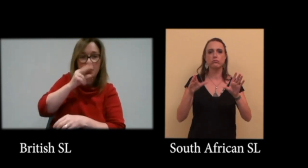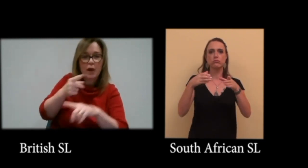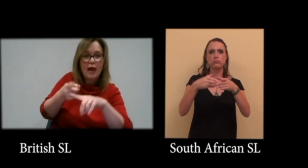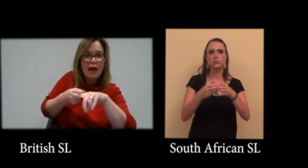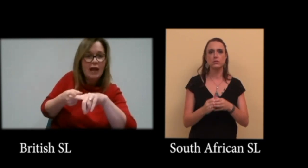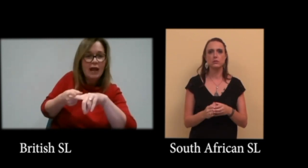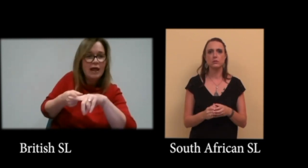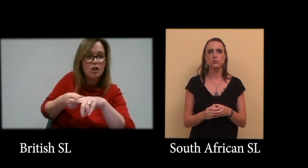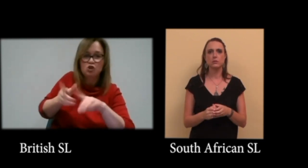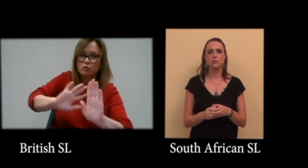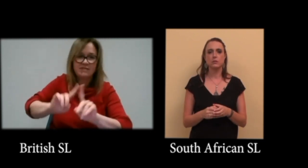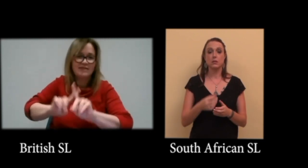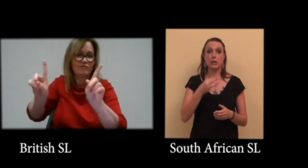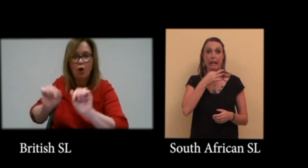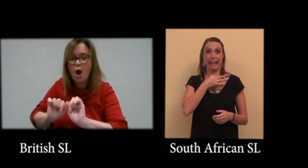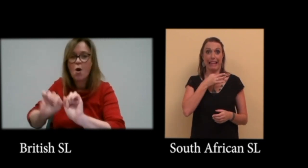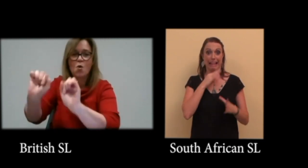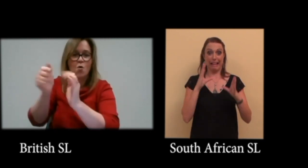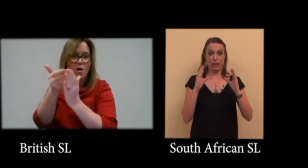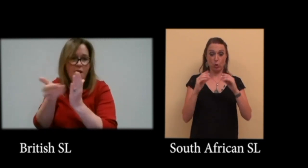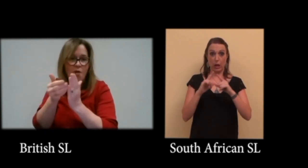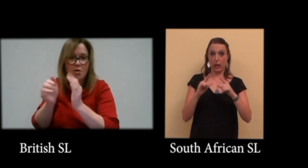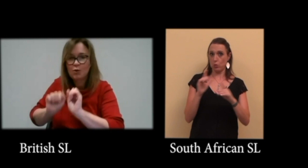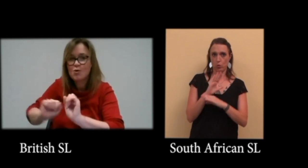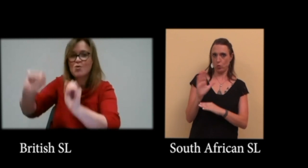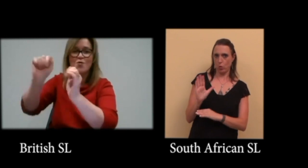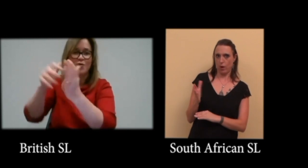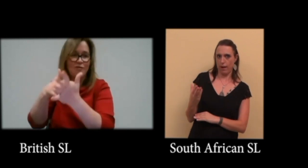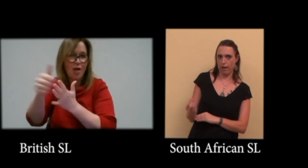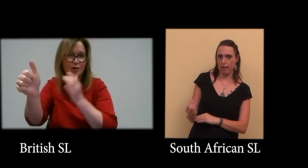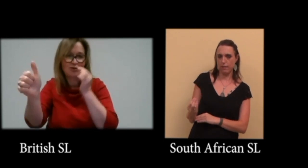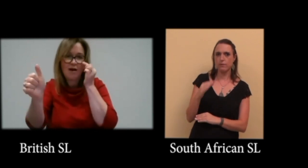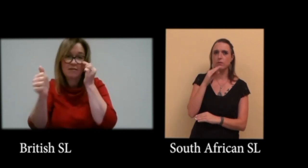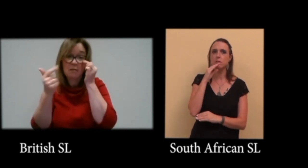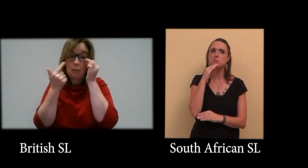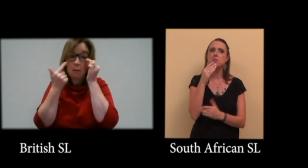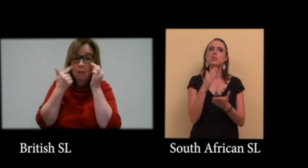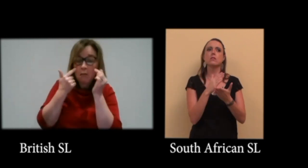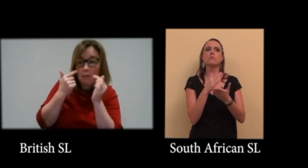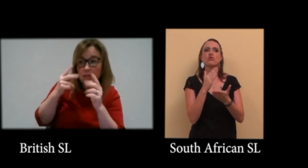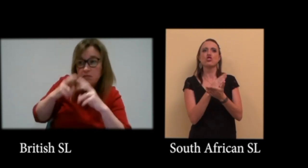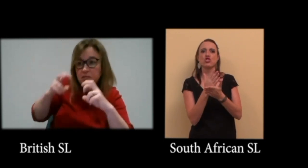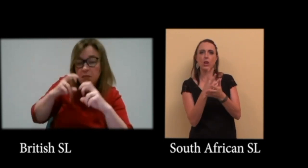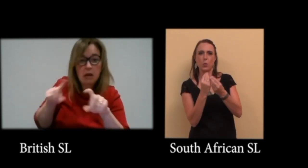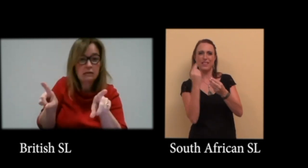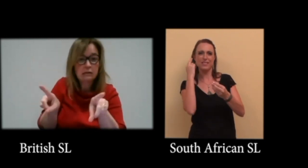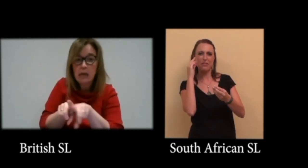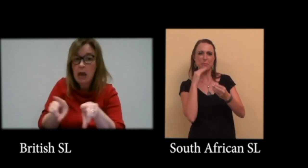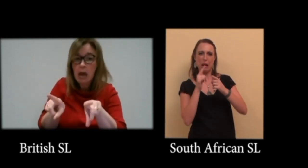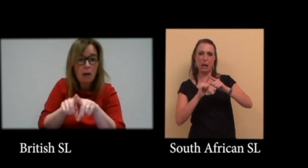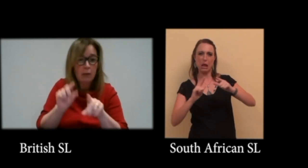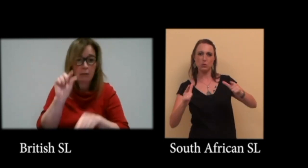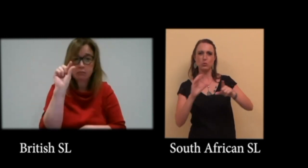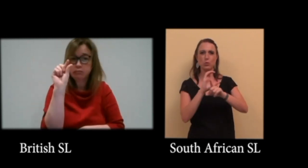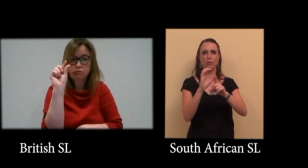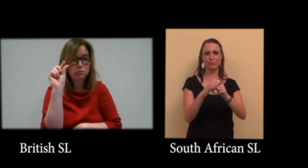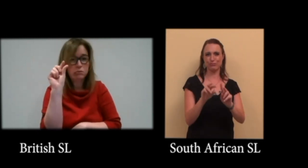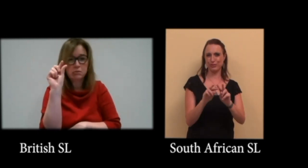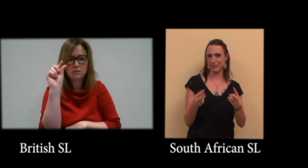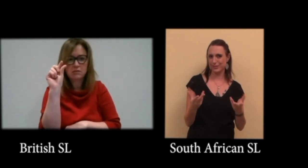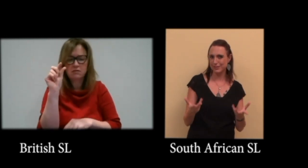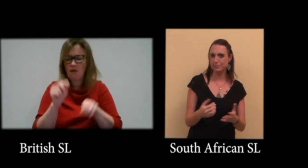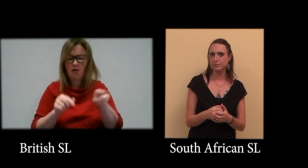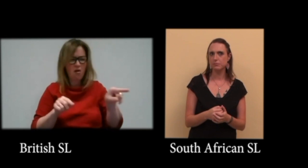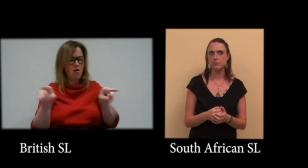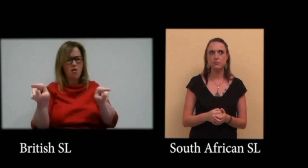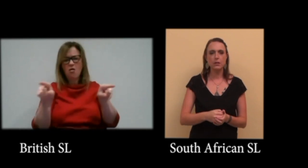other cultural-linguistic groups, so who didn't have English as a spoken language, so they would share a different linguistic